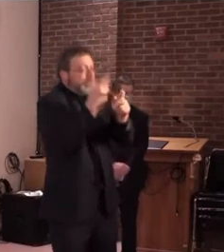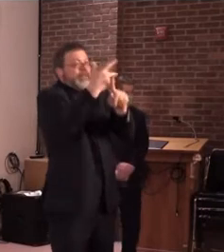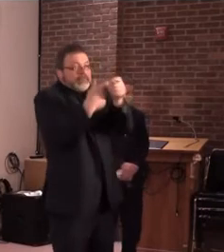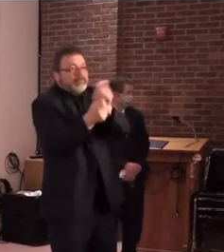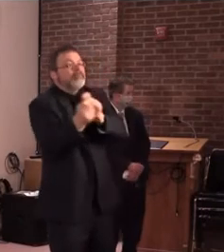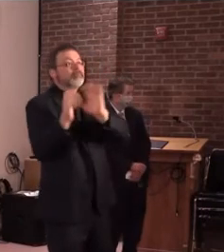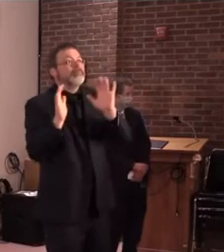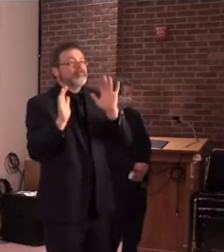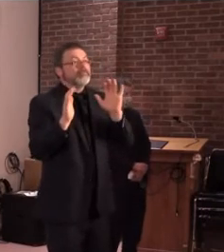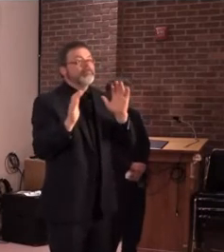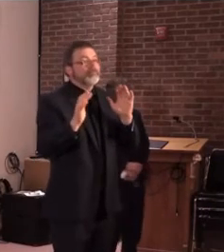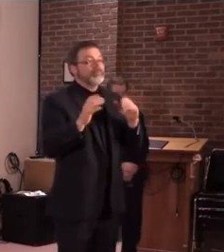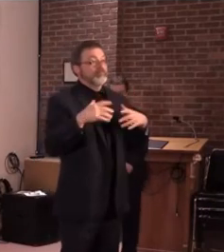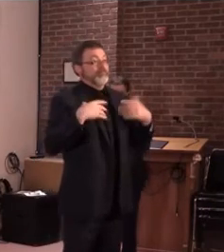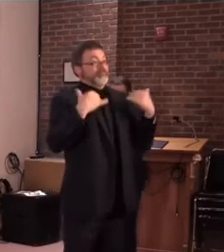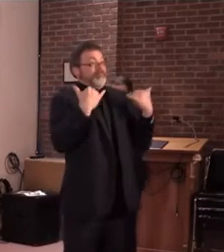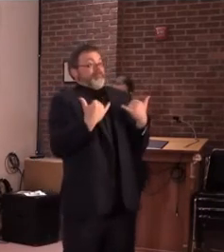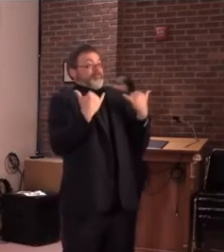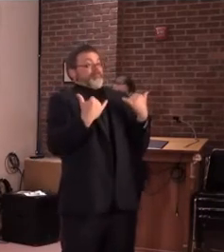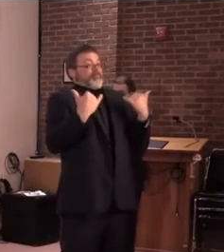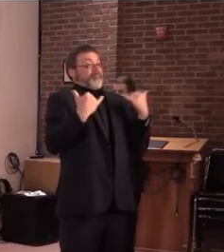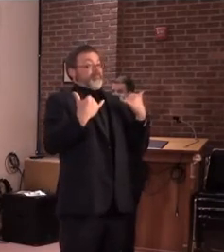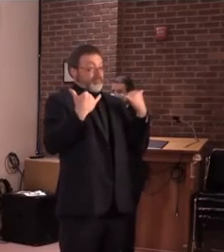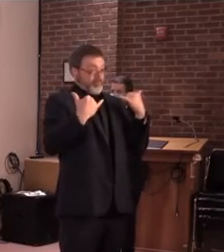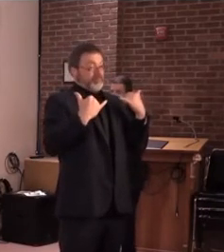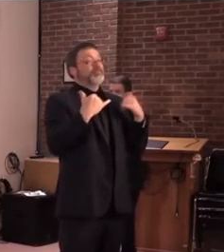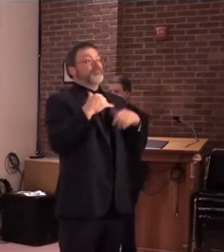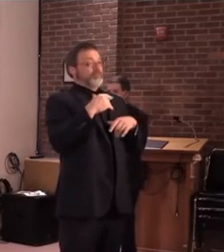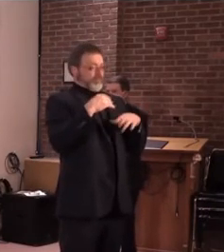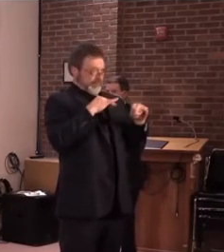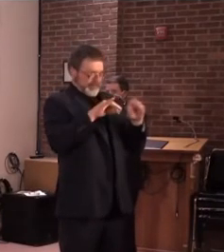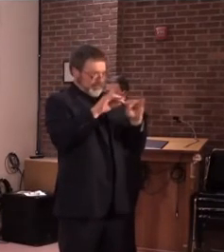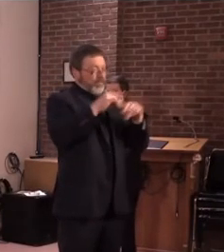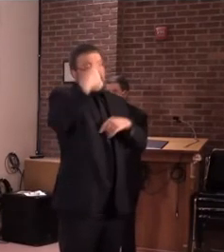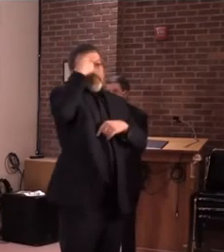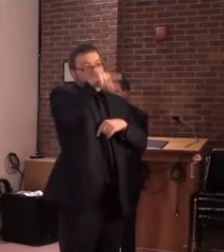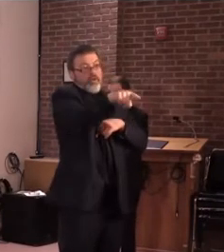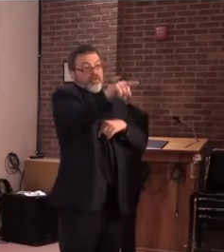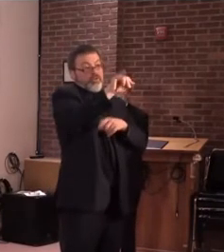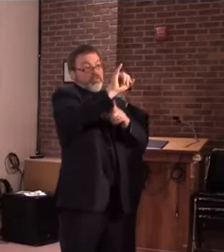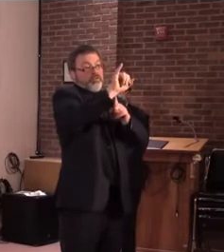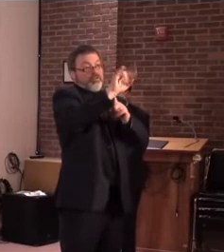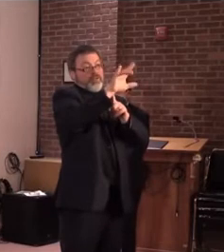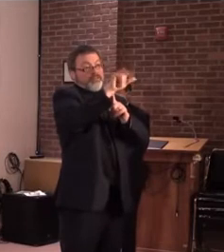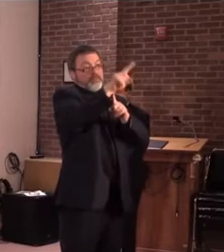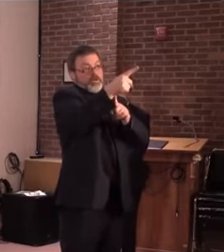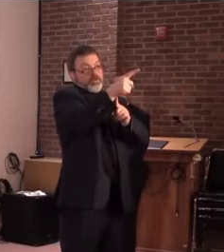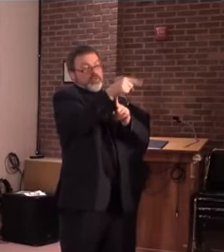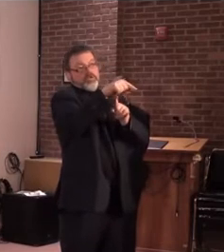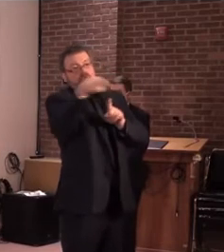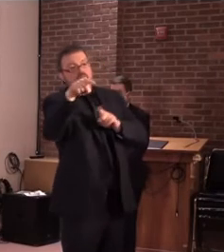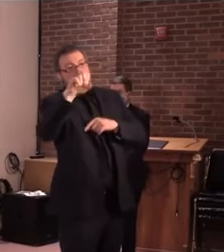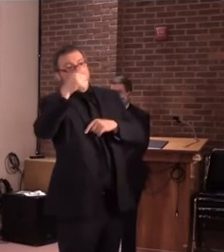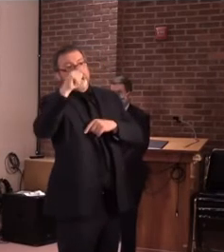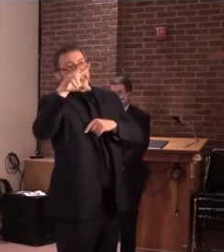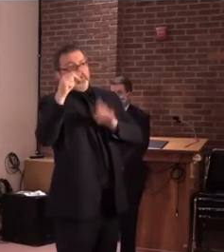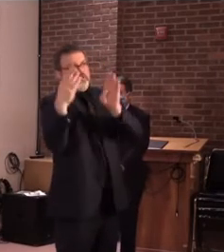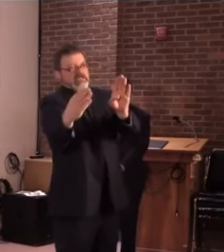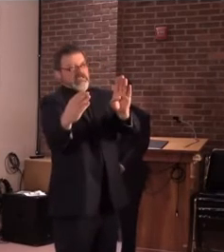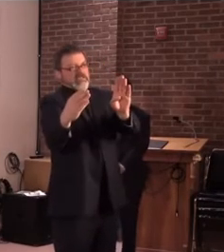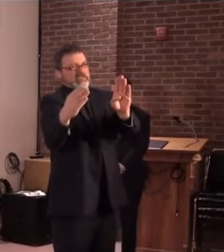I'll answer that anyhow, just in case you were wondering. Yeah. But I don't believe we have a hiring freeze at this point in